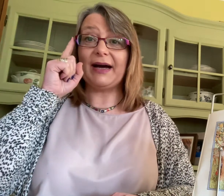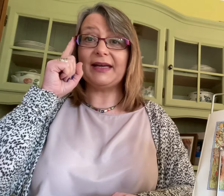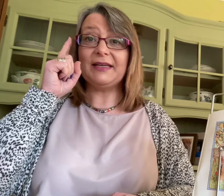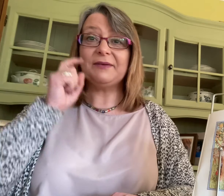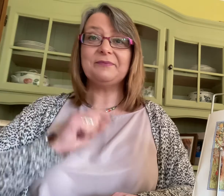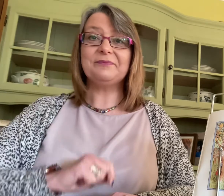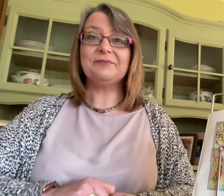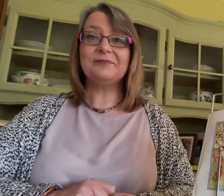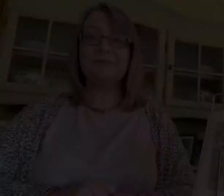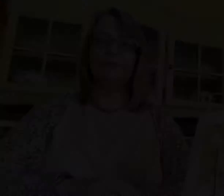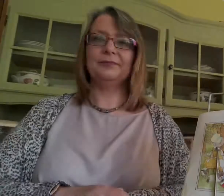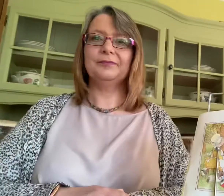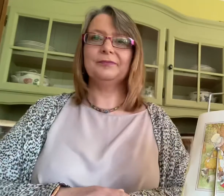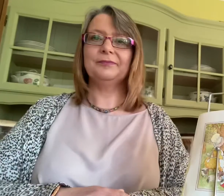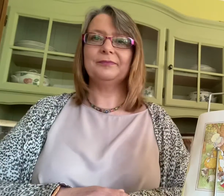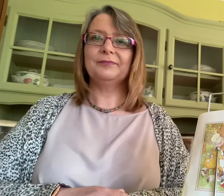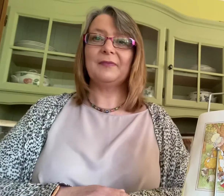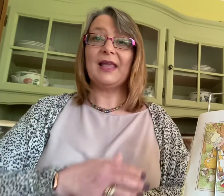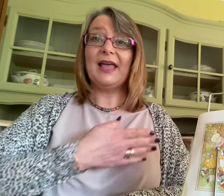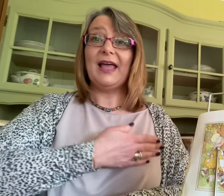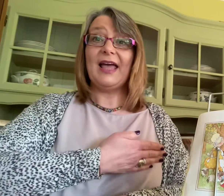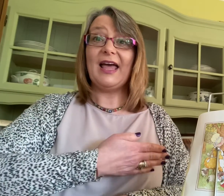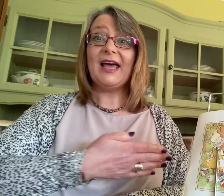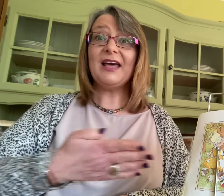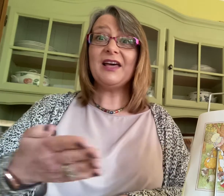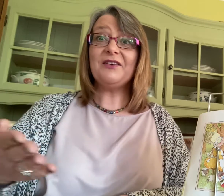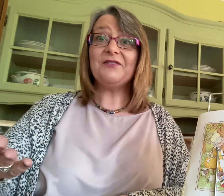everyone.